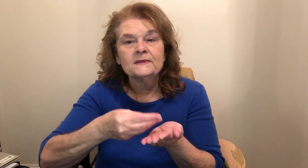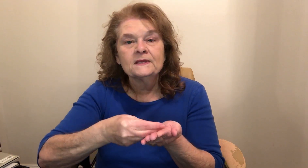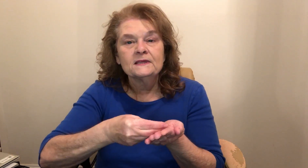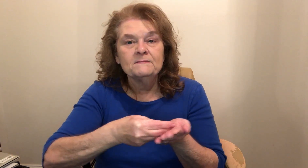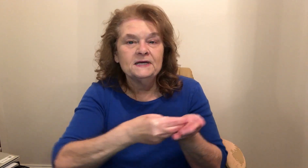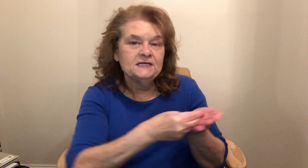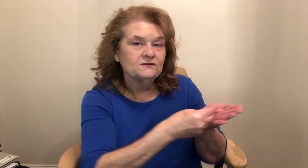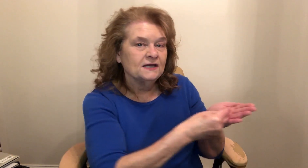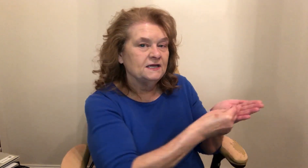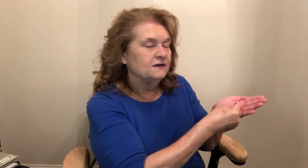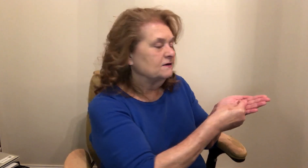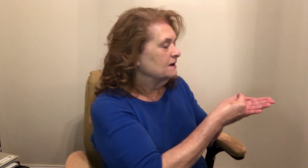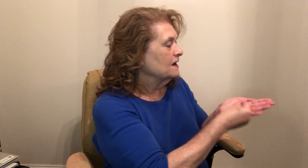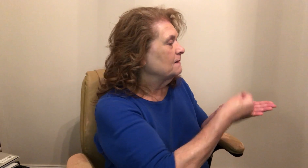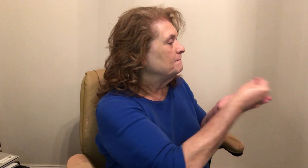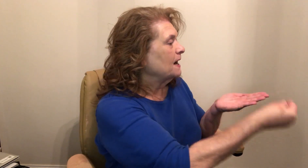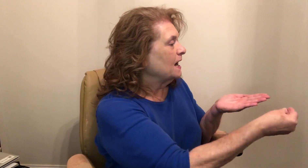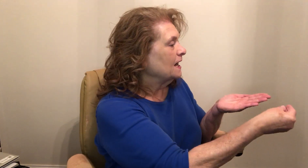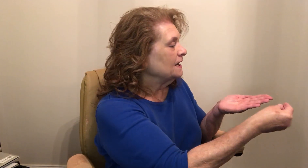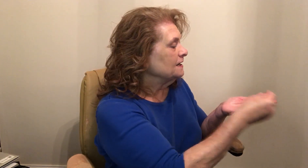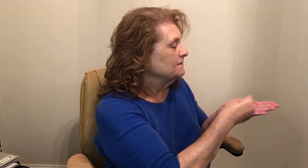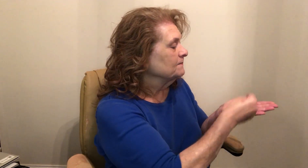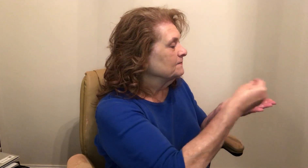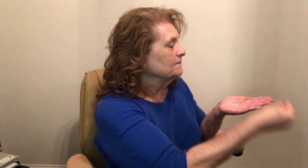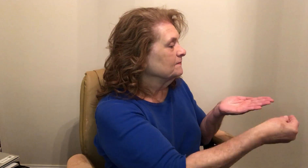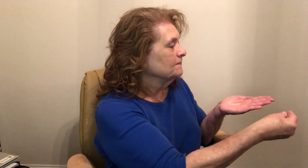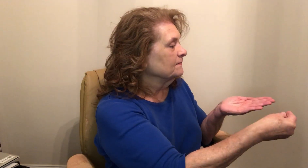The money's right here. Buy